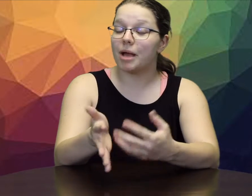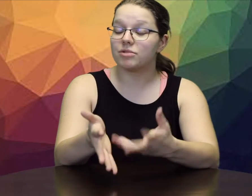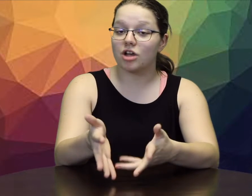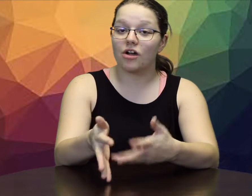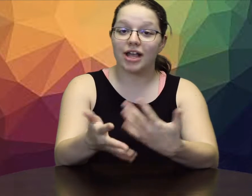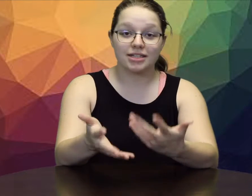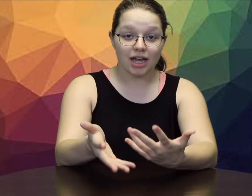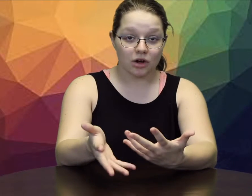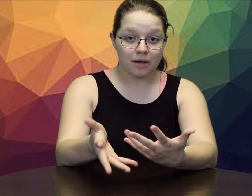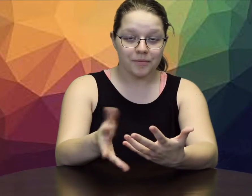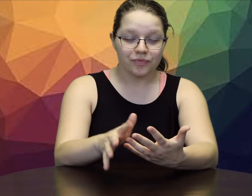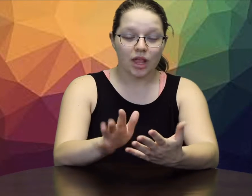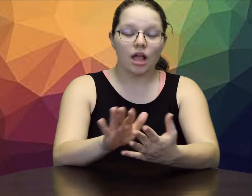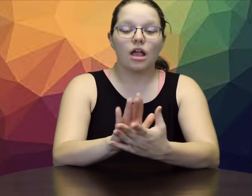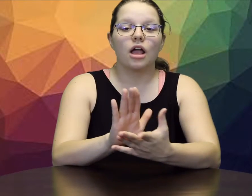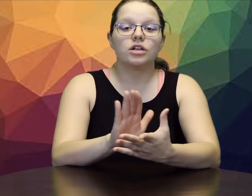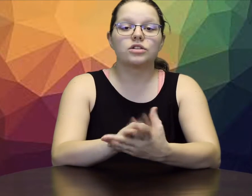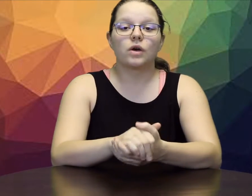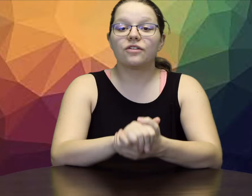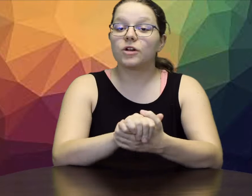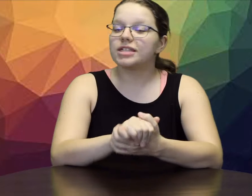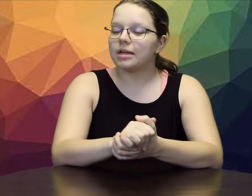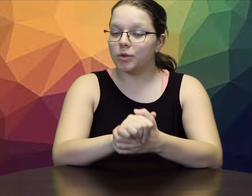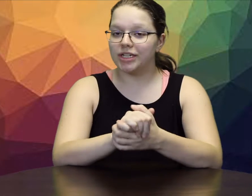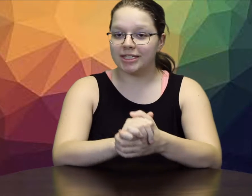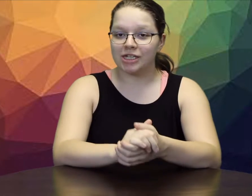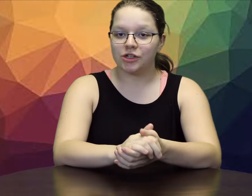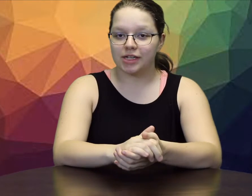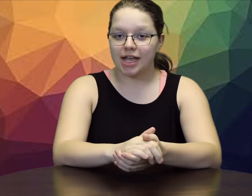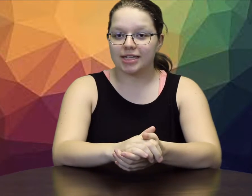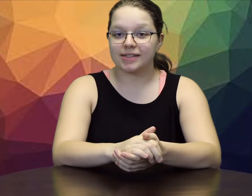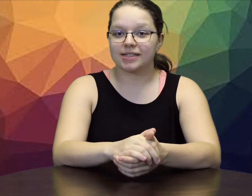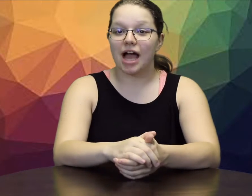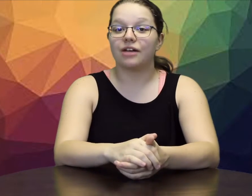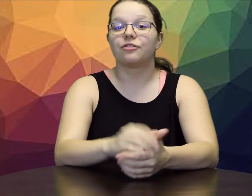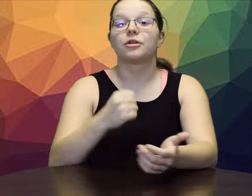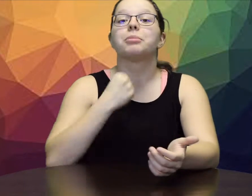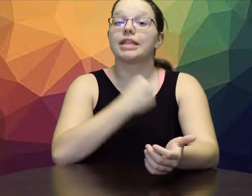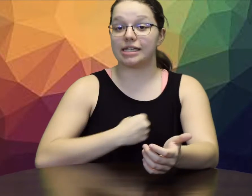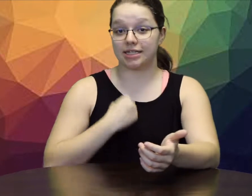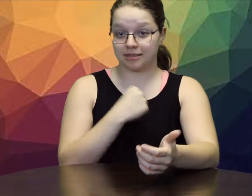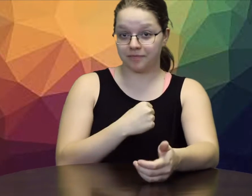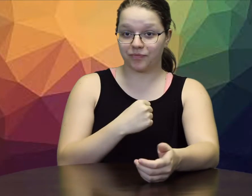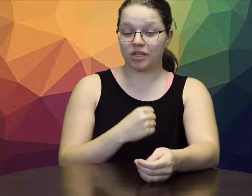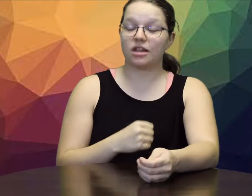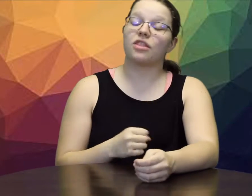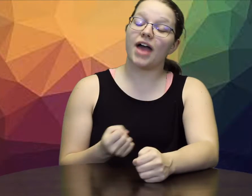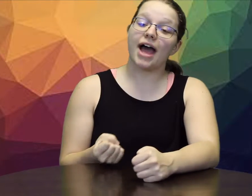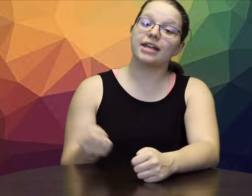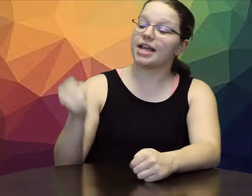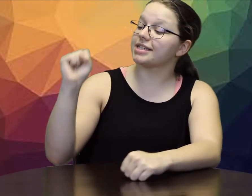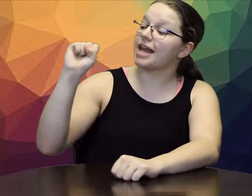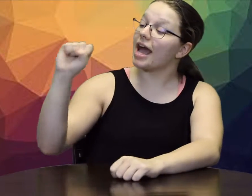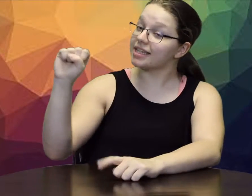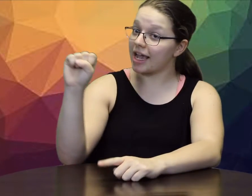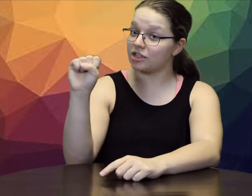I'm sorry, etc. So the first sign I'm going to teach you today is the sign for please. Now that is an F hand